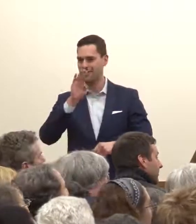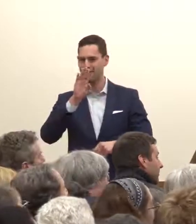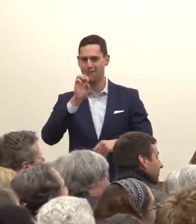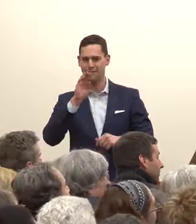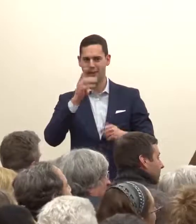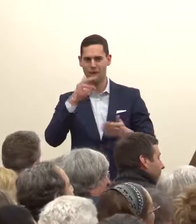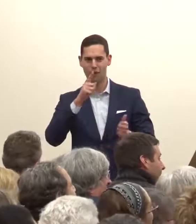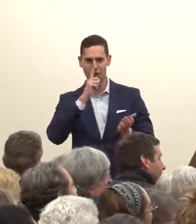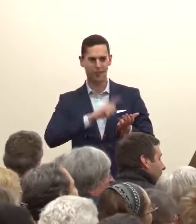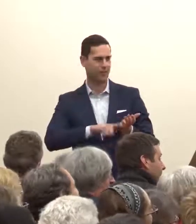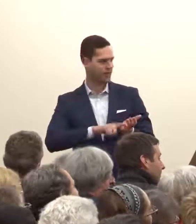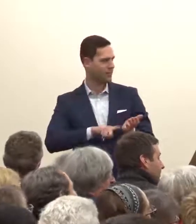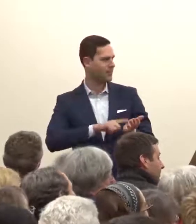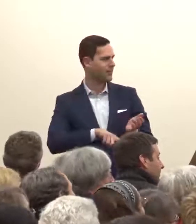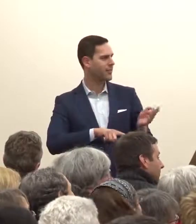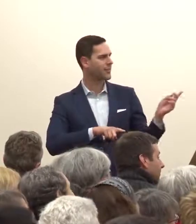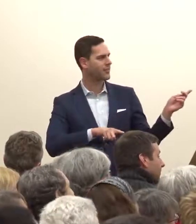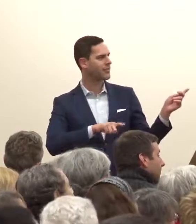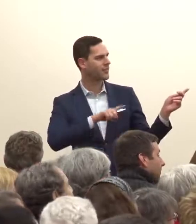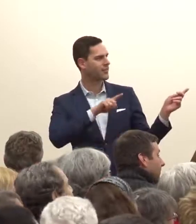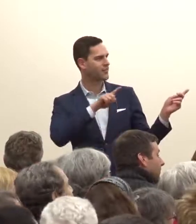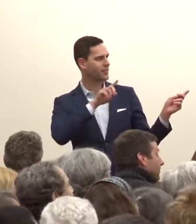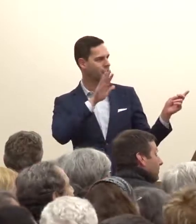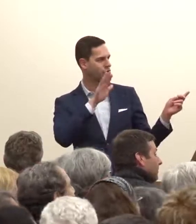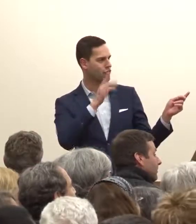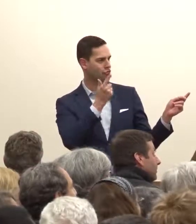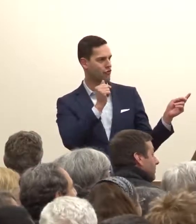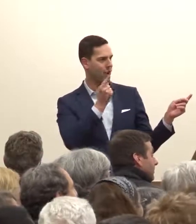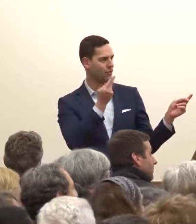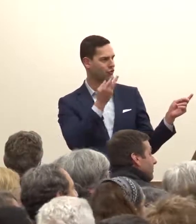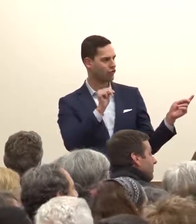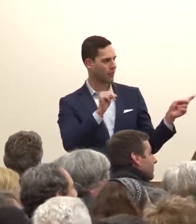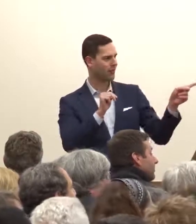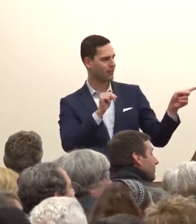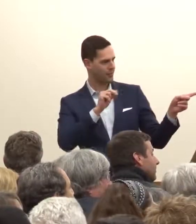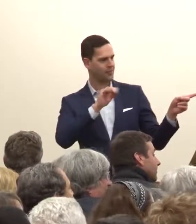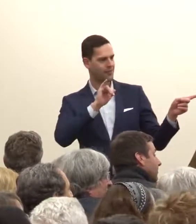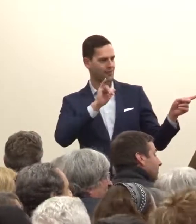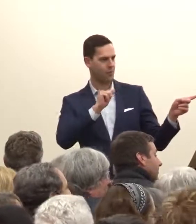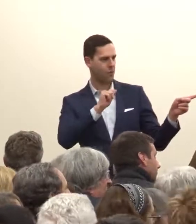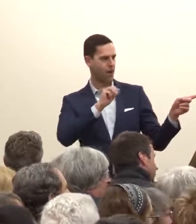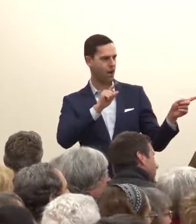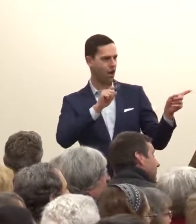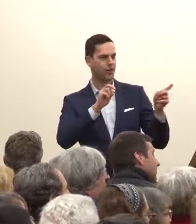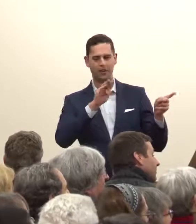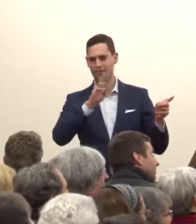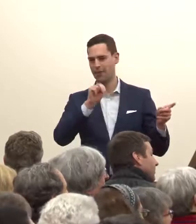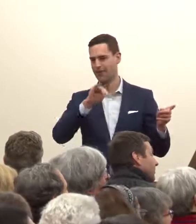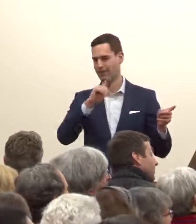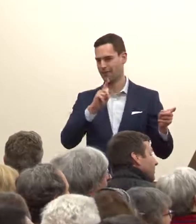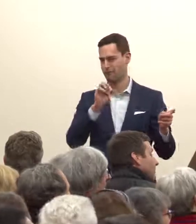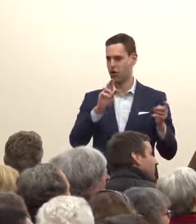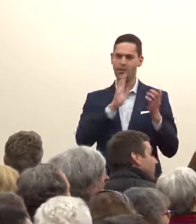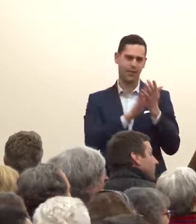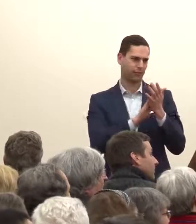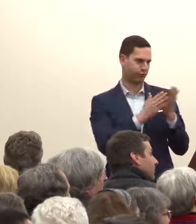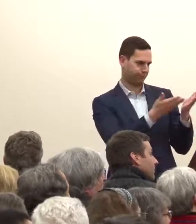McCullough, W.A. Brenner, Michael Erard, and Ben Zimmer. Thank you all for being here.